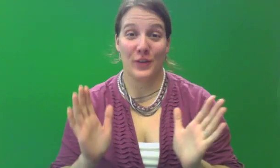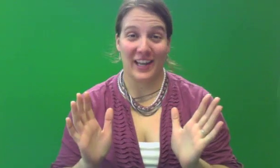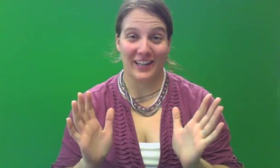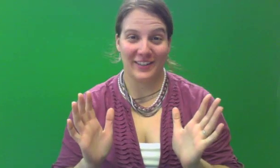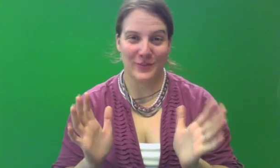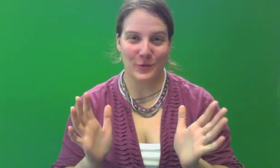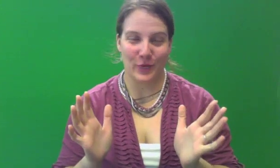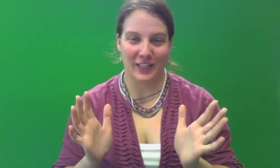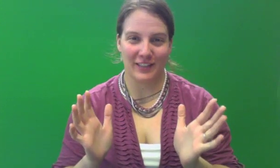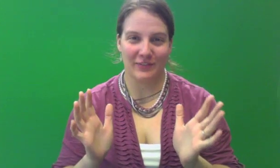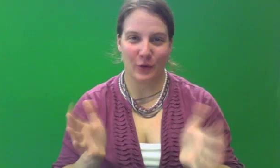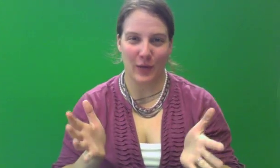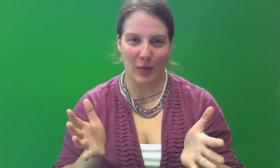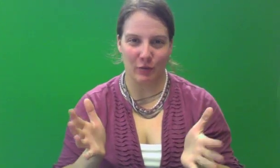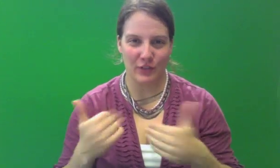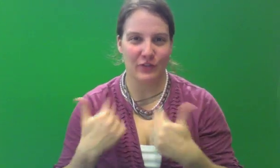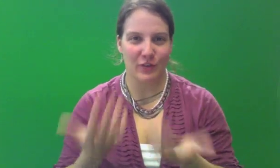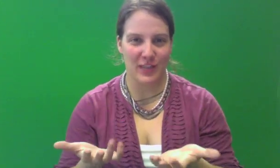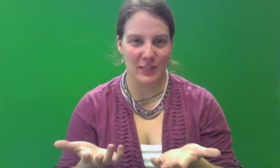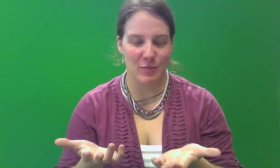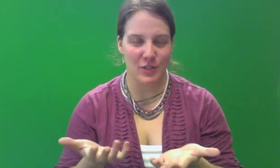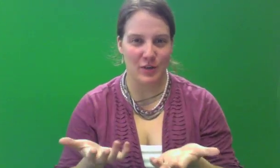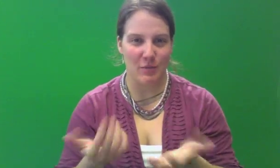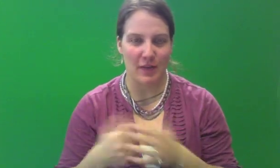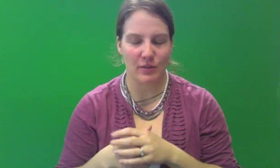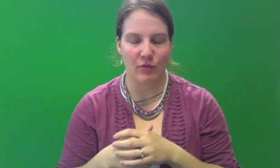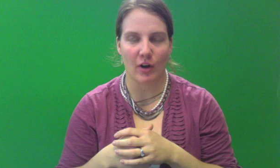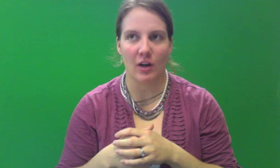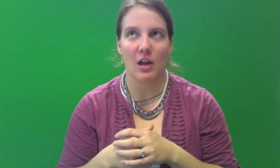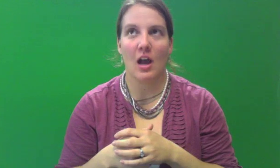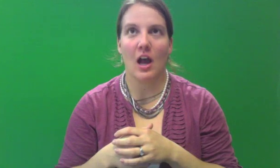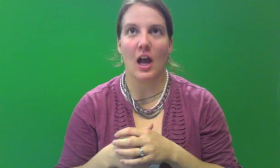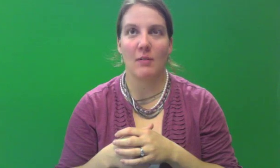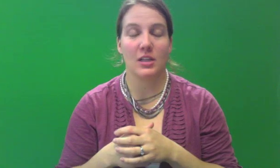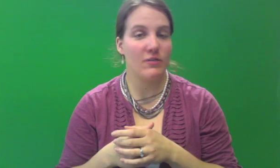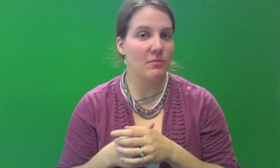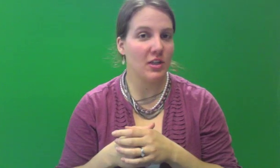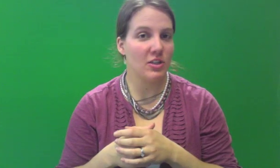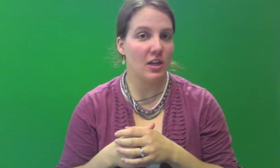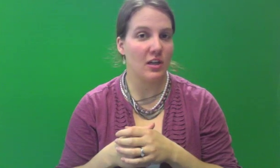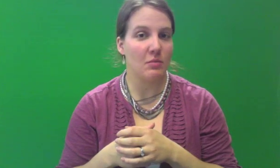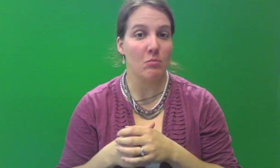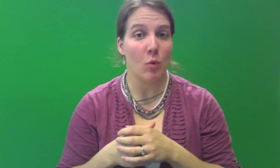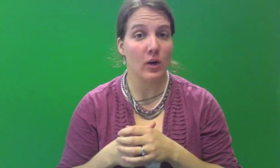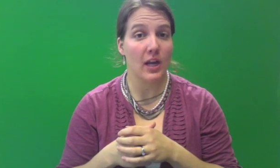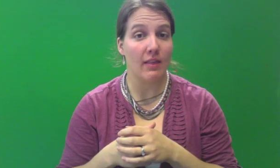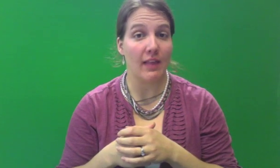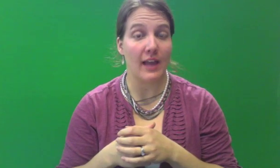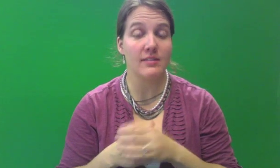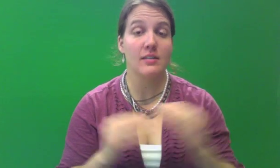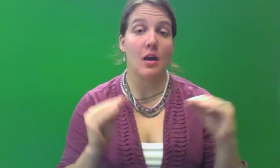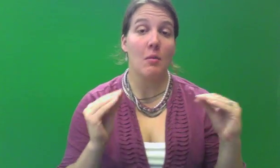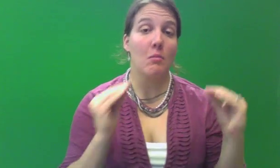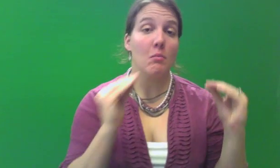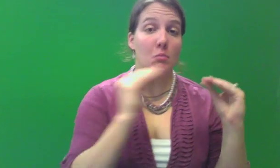Okay, here's some quick vocab words for things we've been doing in math so far. I believe you mentioned more and less.